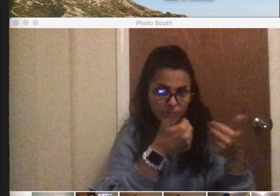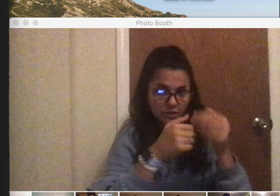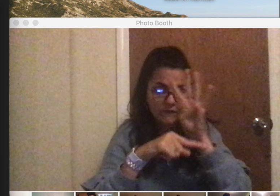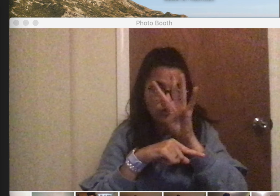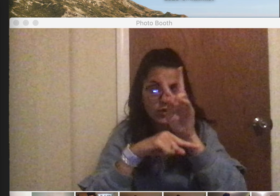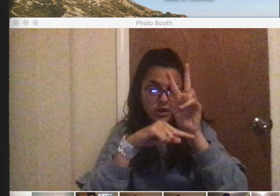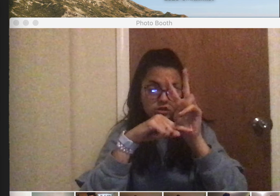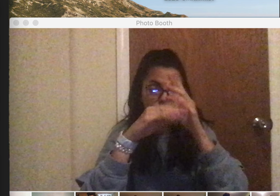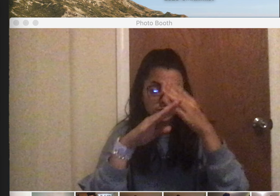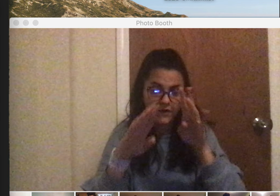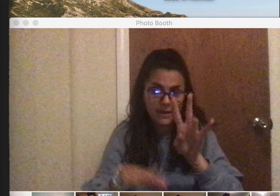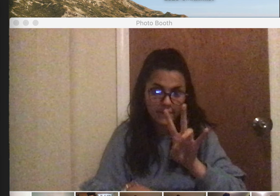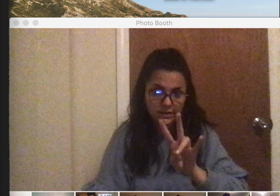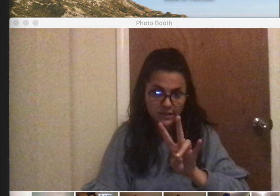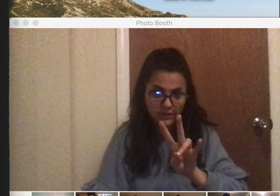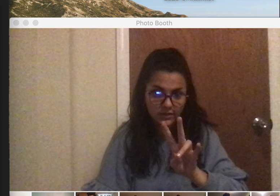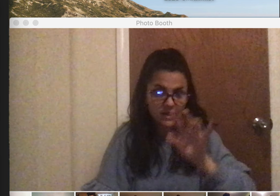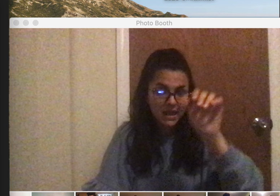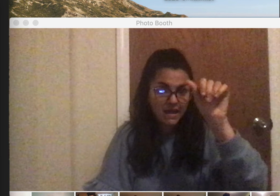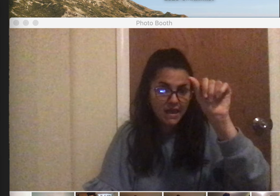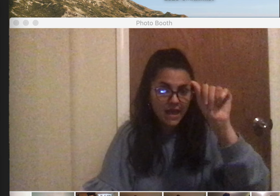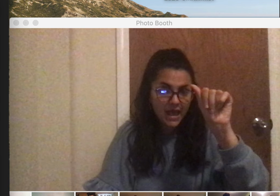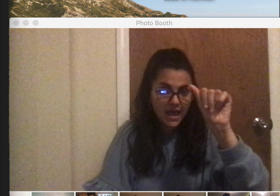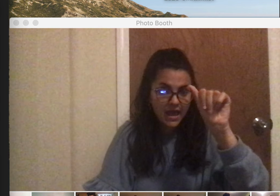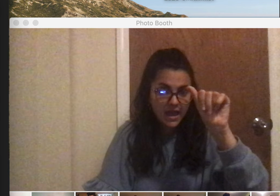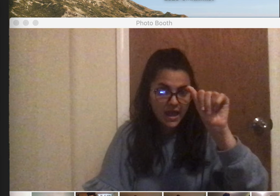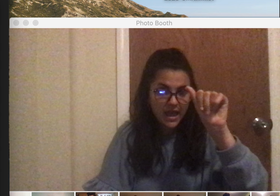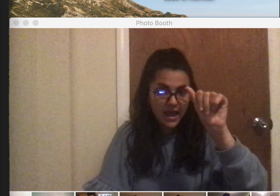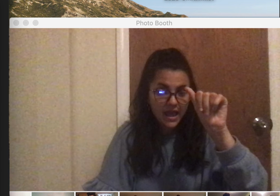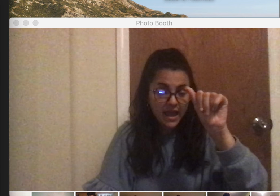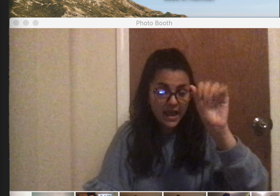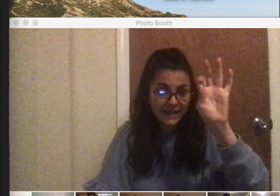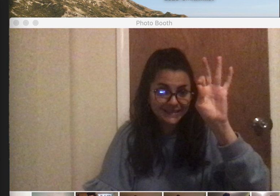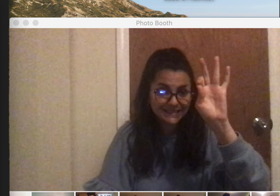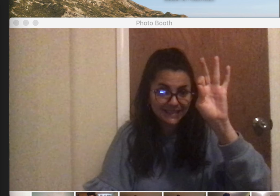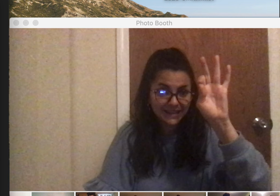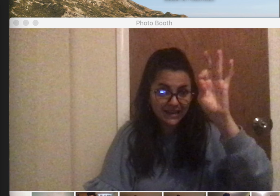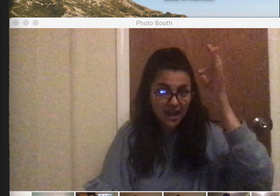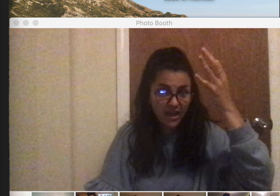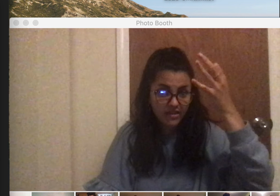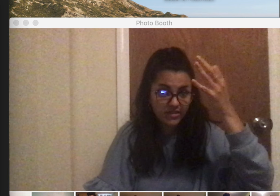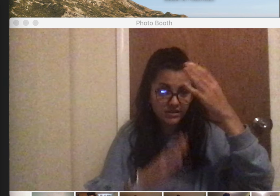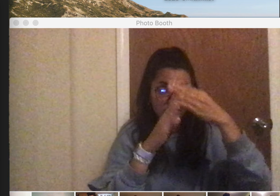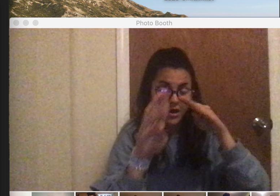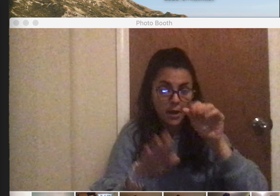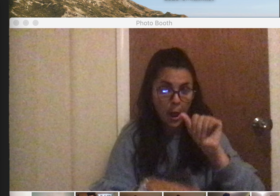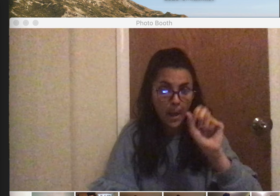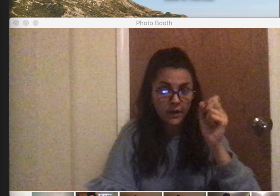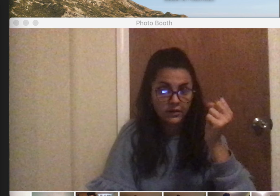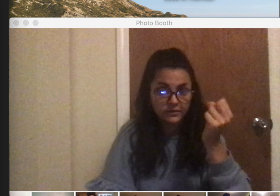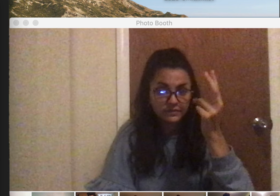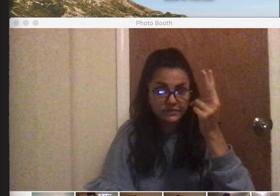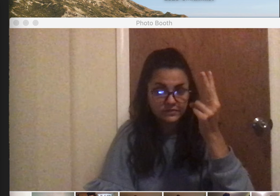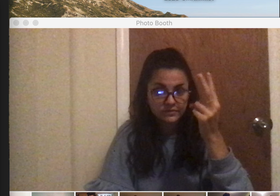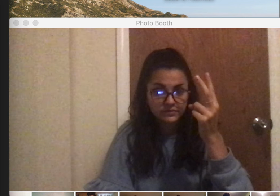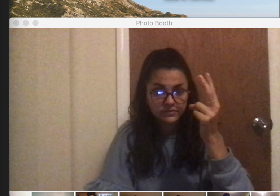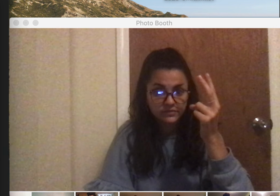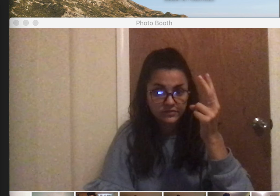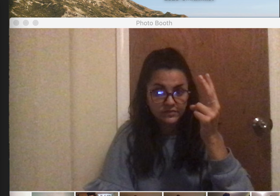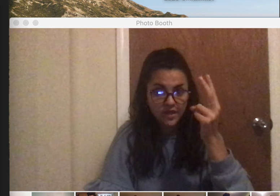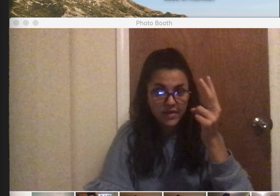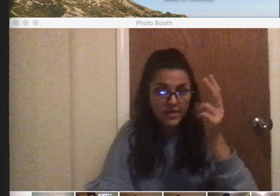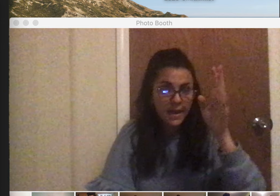a to the 12th, and lastly b to the 3rd over b to the 3rd.